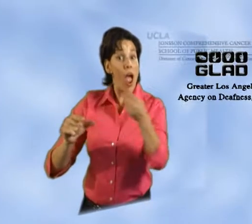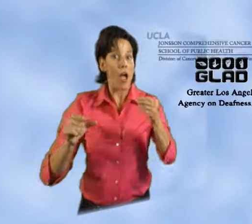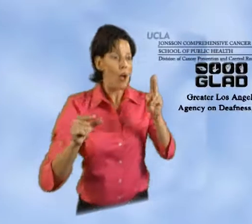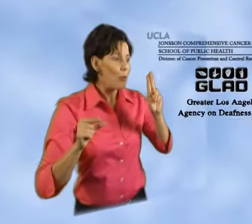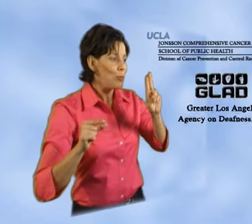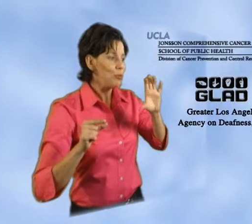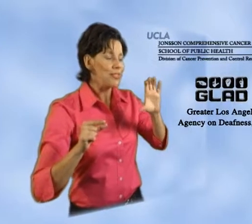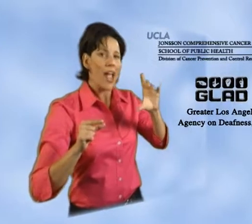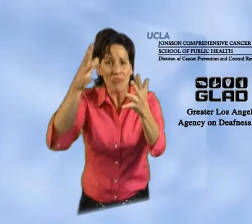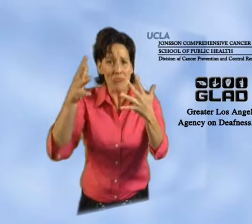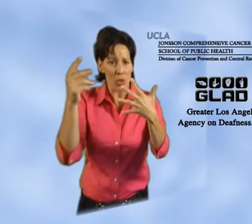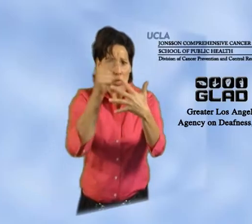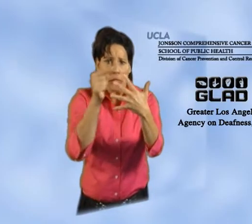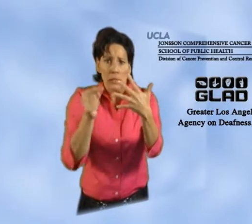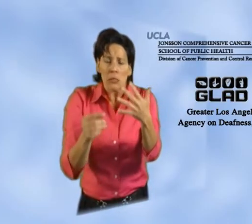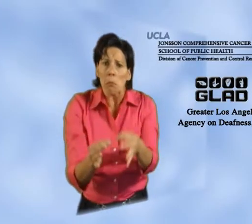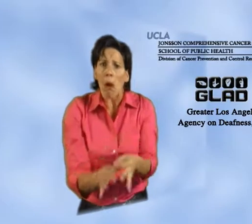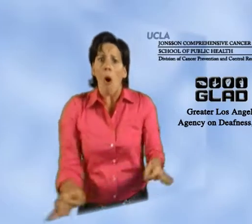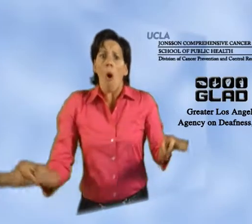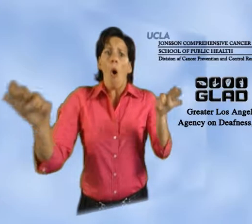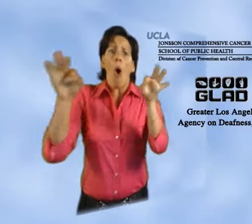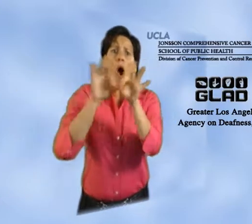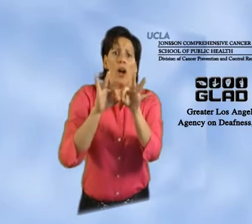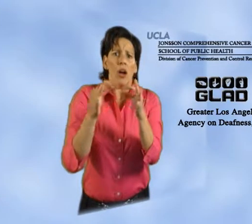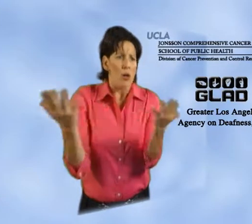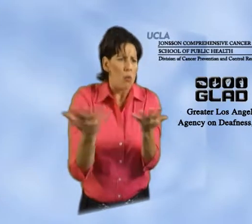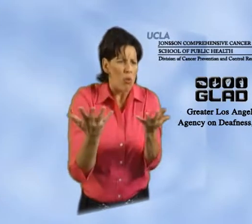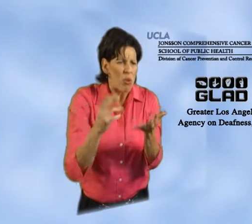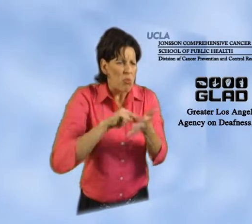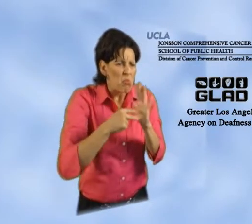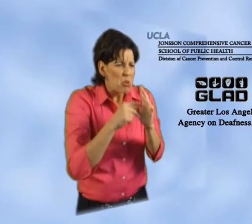We need to learn what their experience is like.